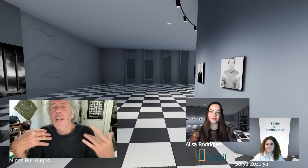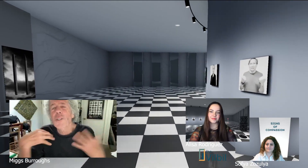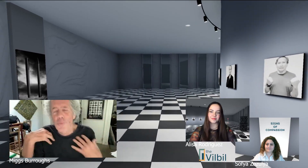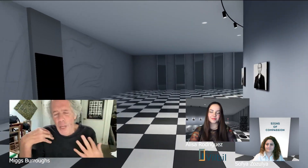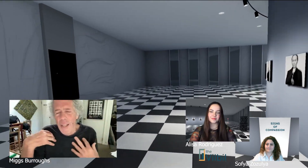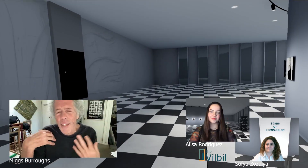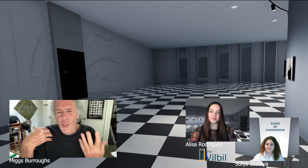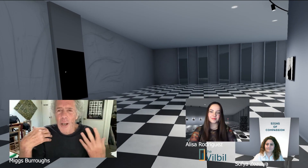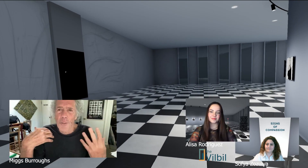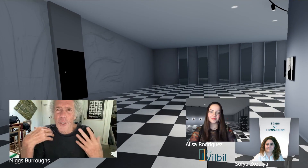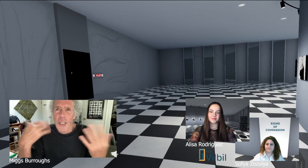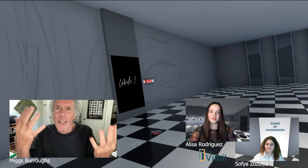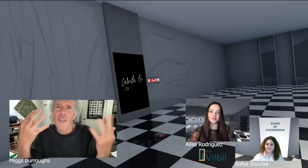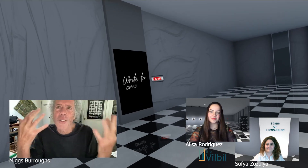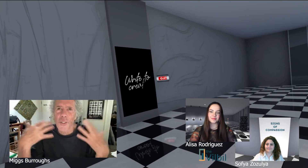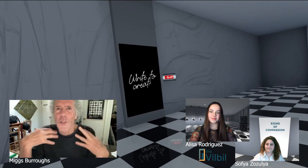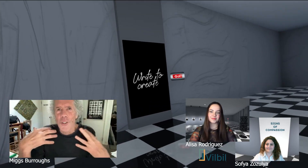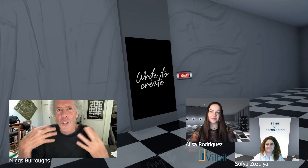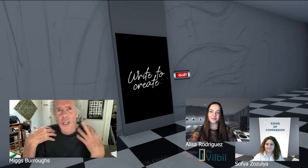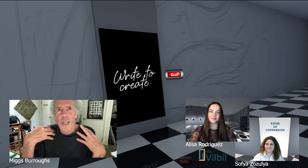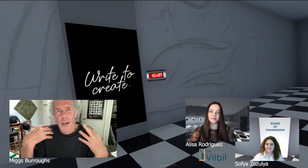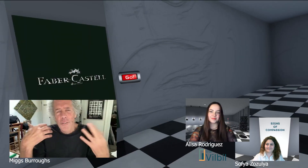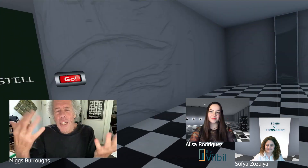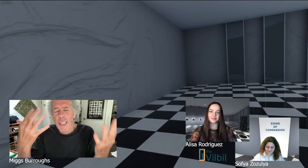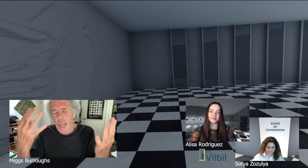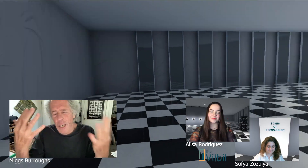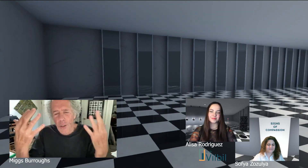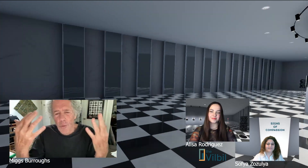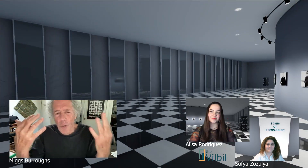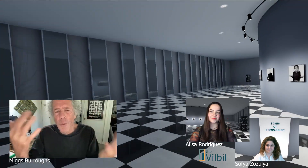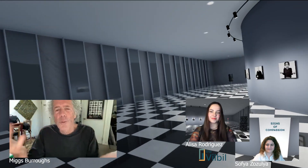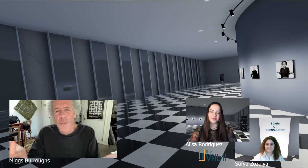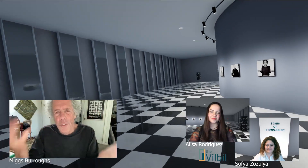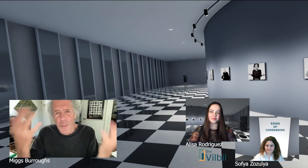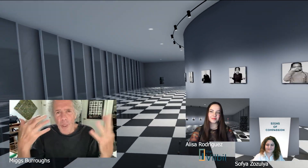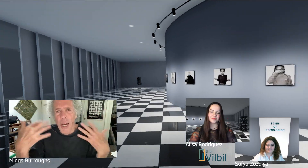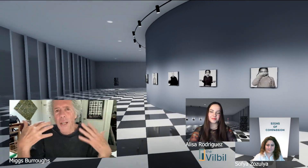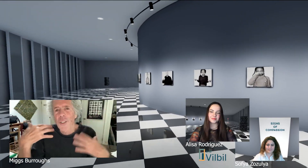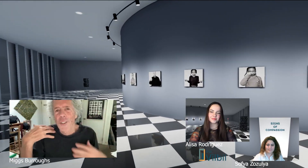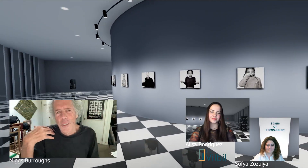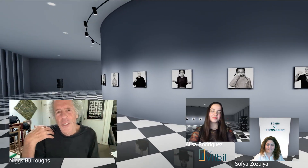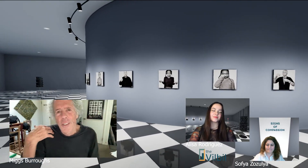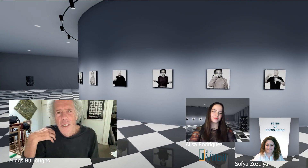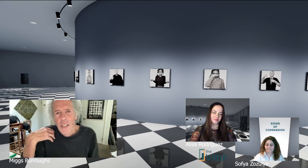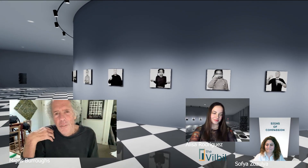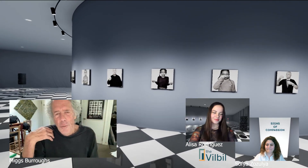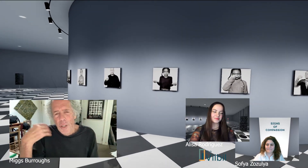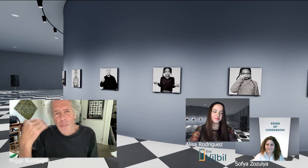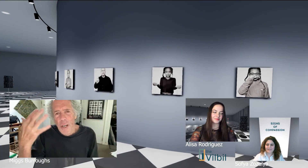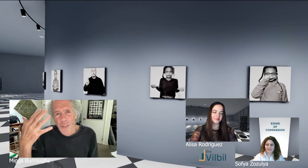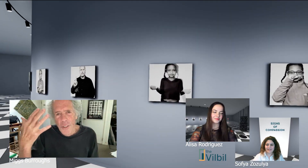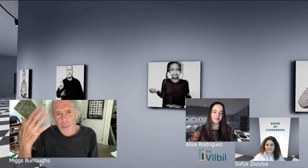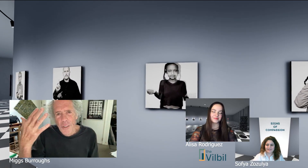reaction back. I think I was in constant search of getting that approval and reaction from my father,